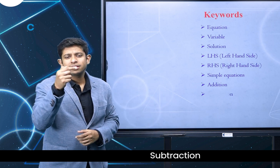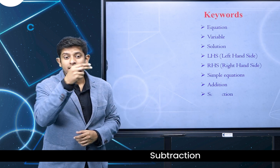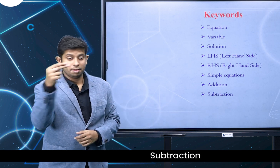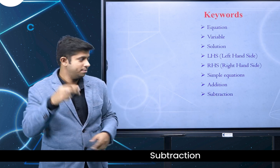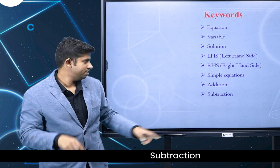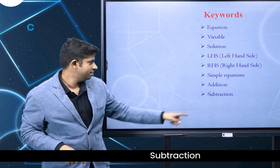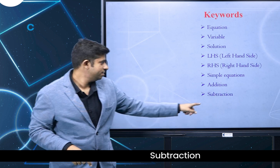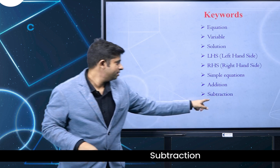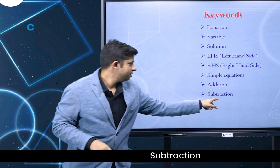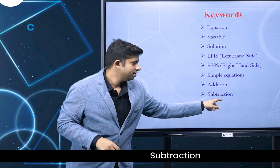subtraction,